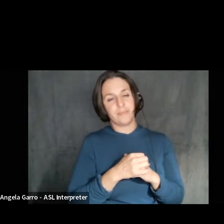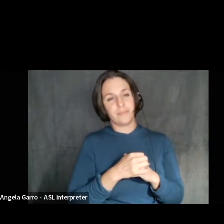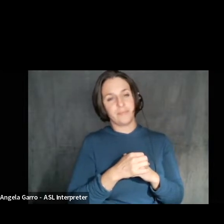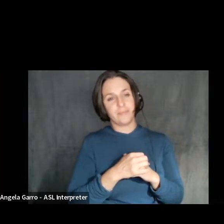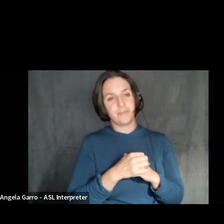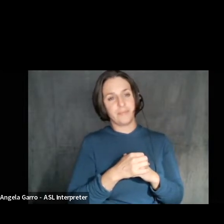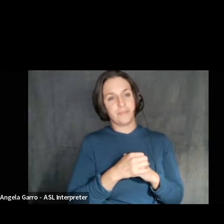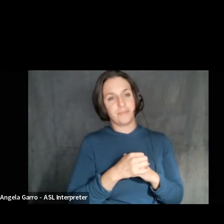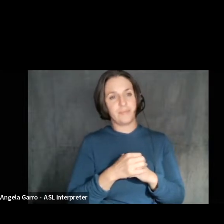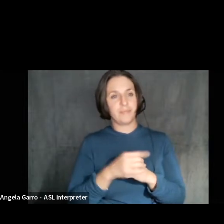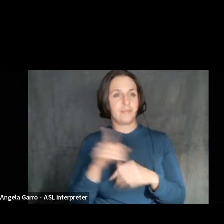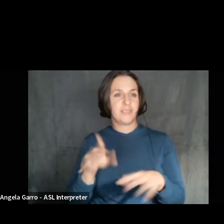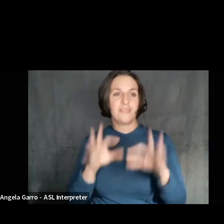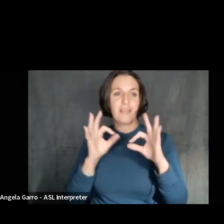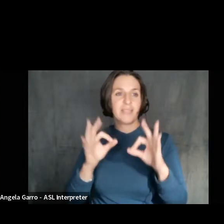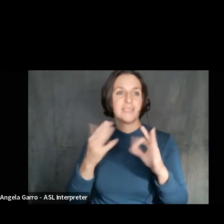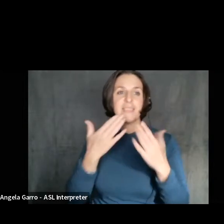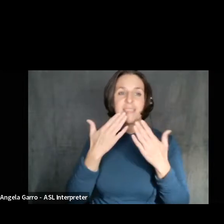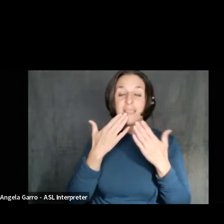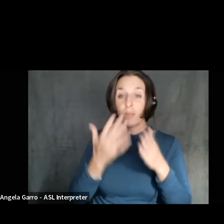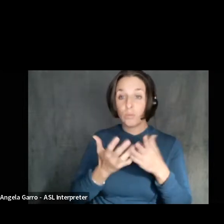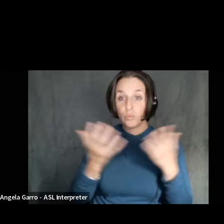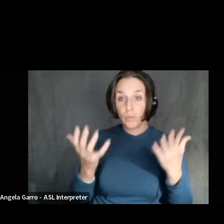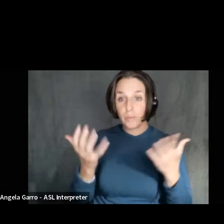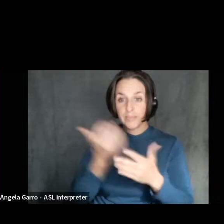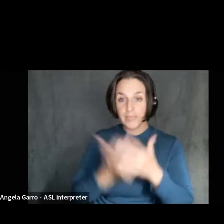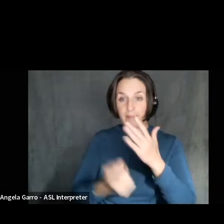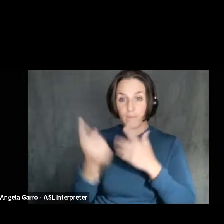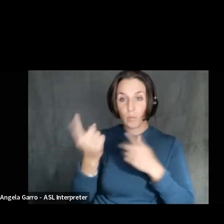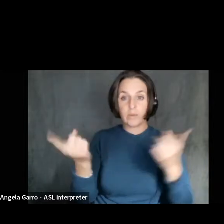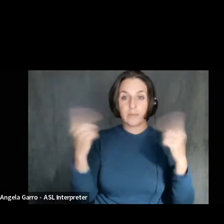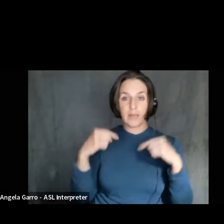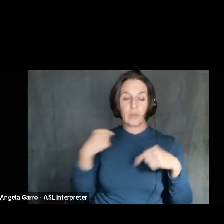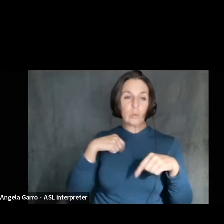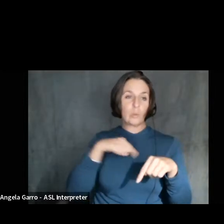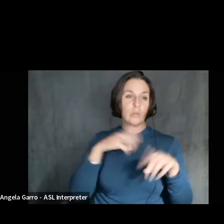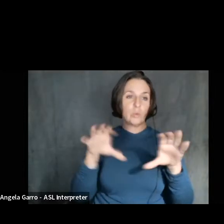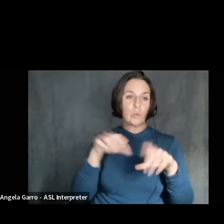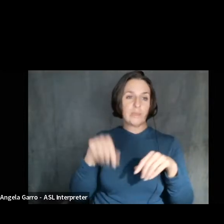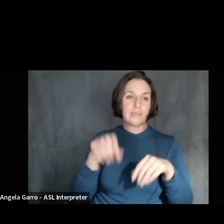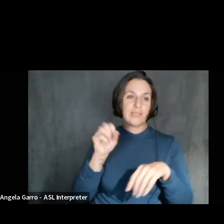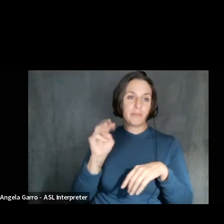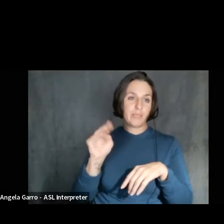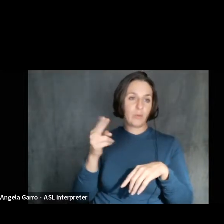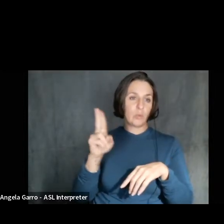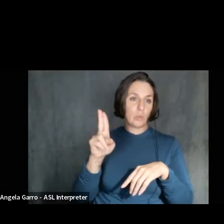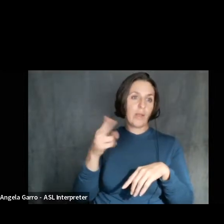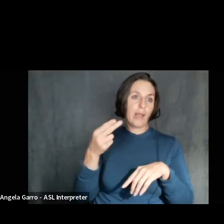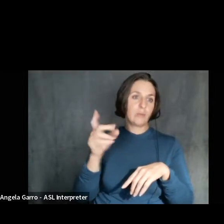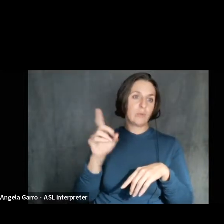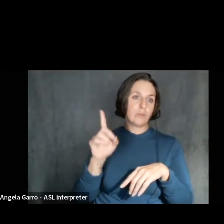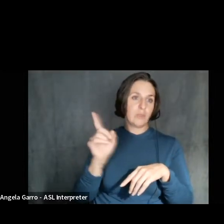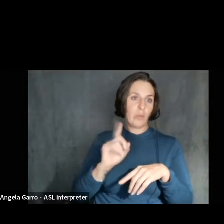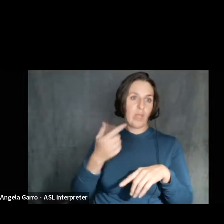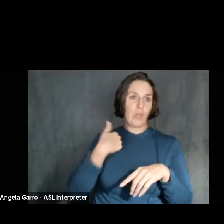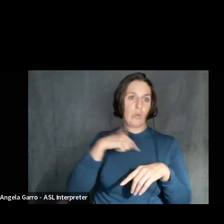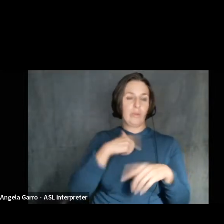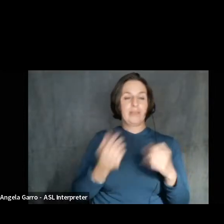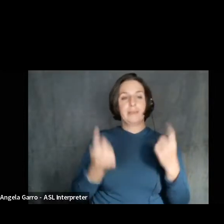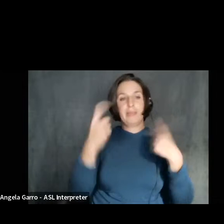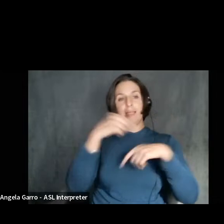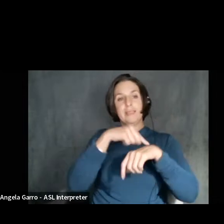All right, this is fantastic. Thank you so much, everyone coming. We do this in San Mateo Union High School District where we spend some